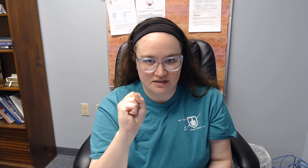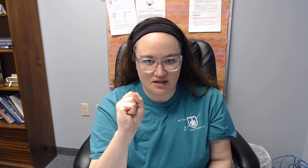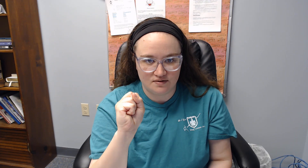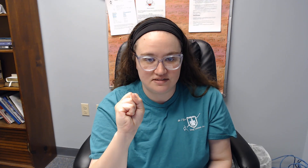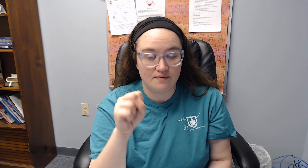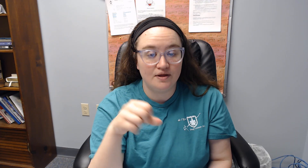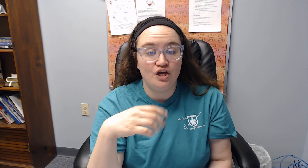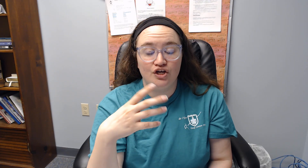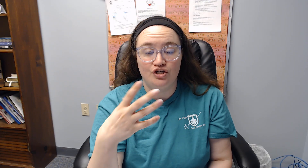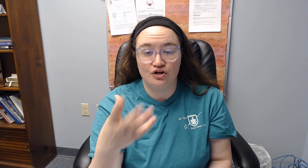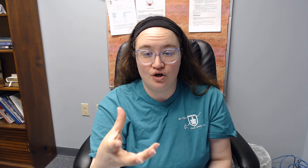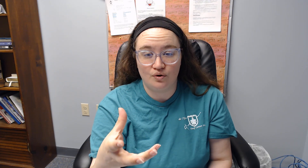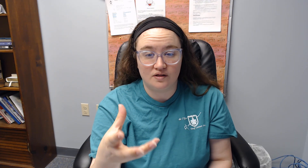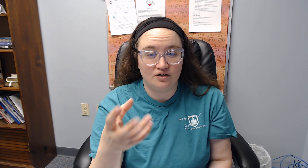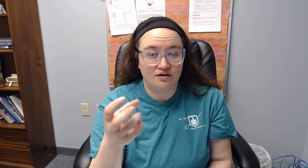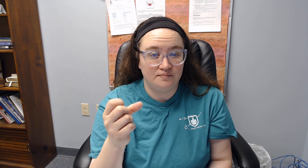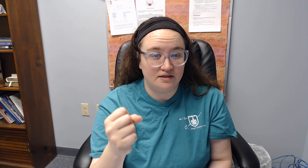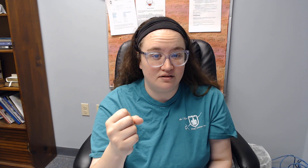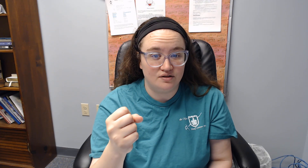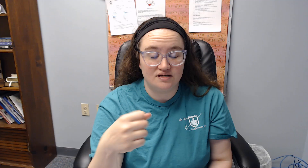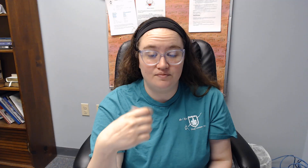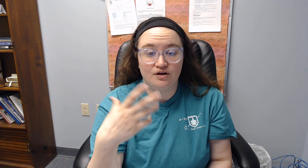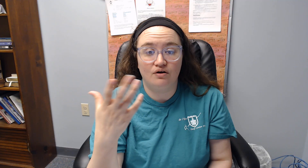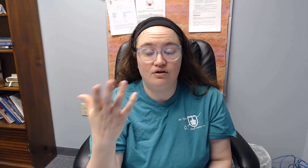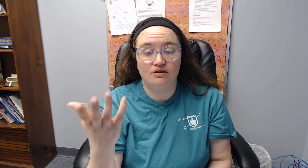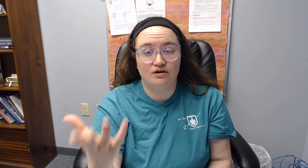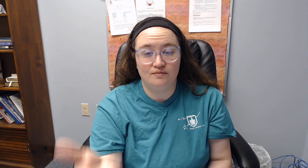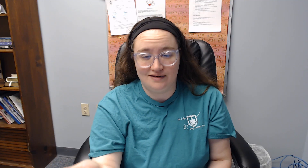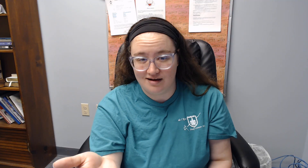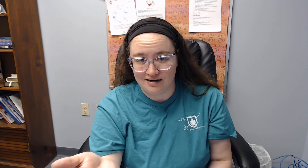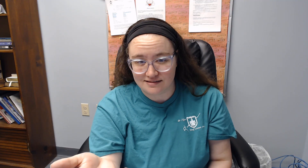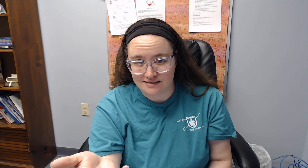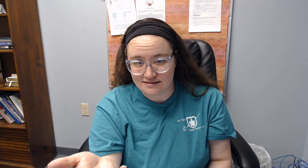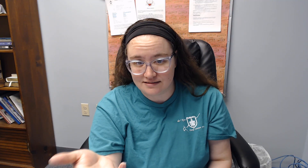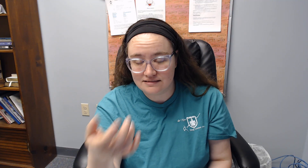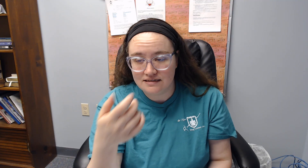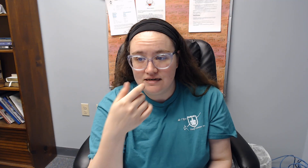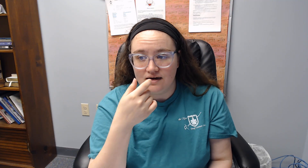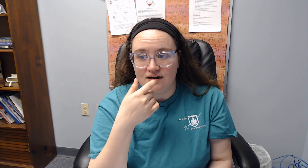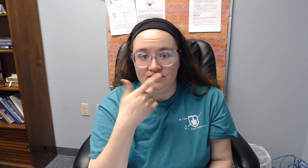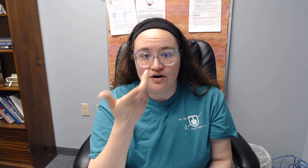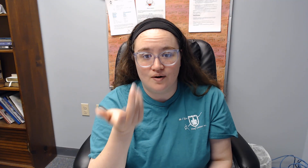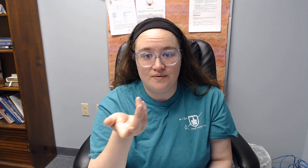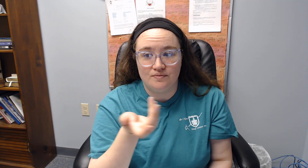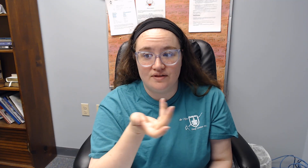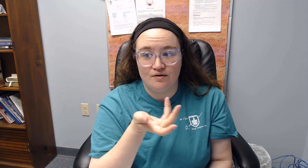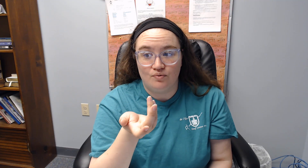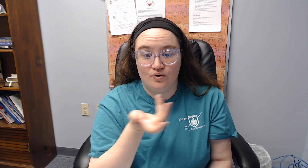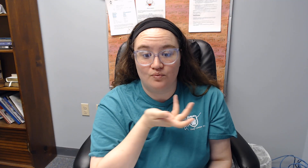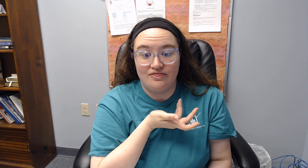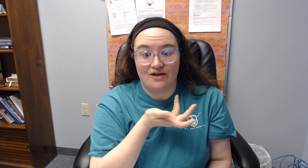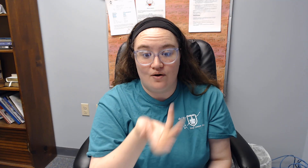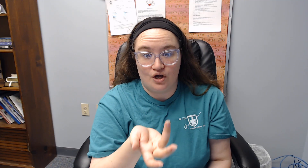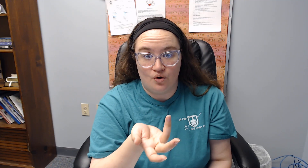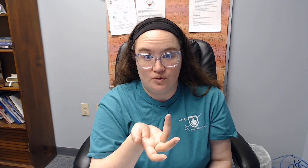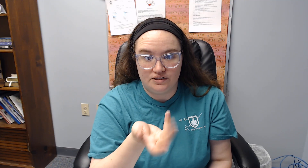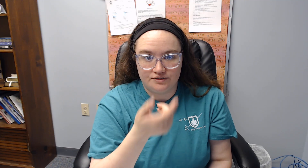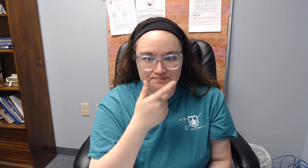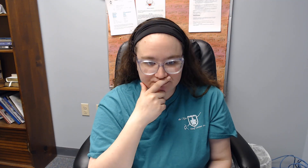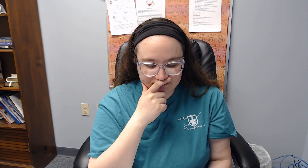closed up. Your cochlear could be closed up. Your cochlear could be non-existent. There are people that are born without a cochlear.